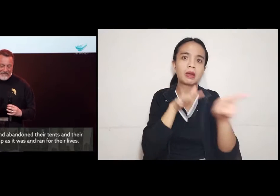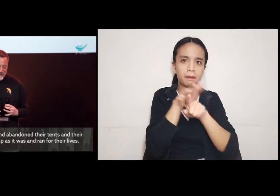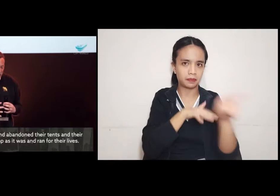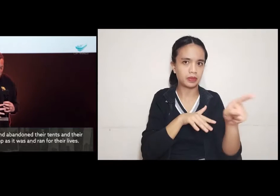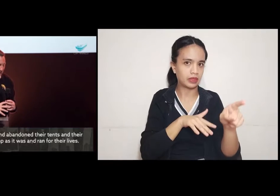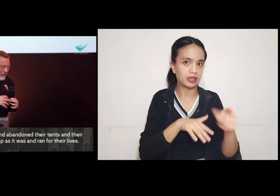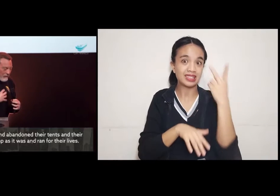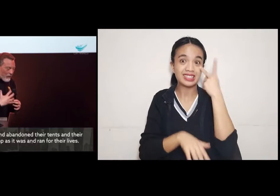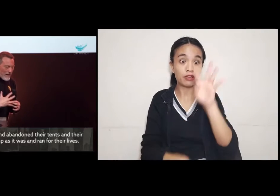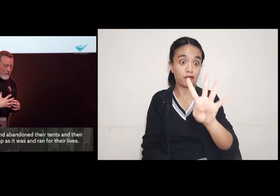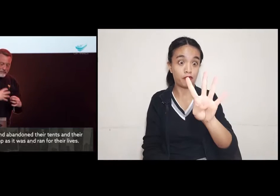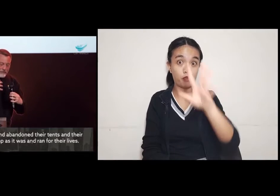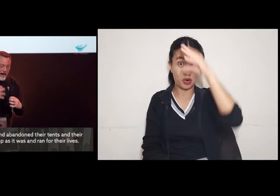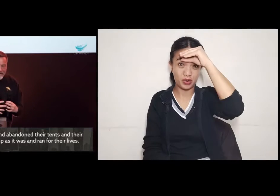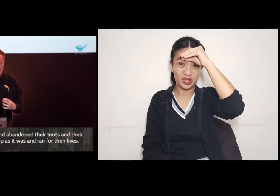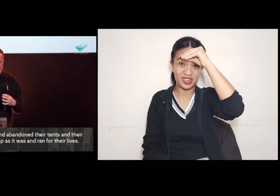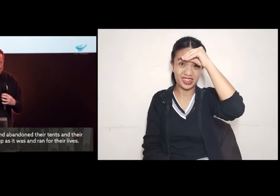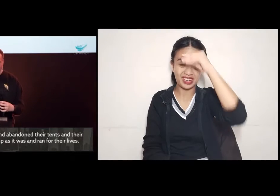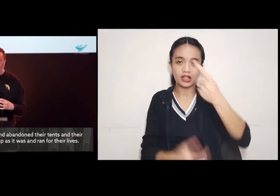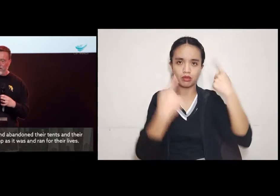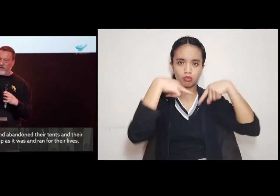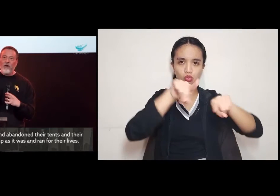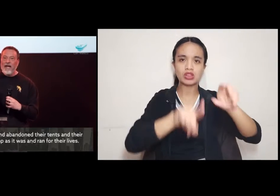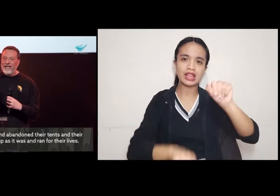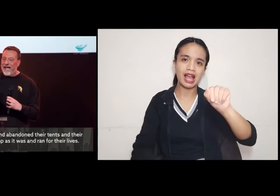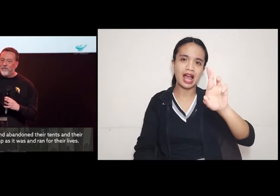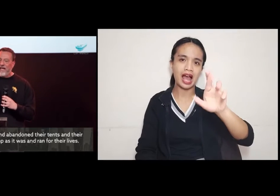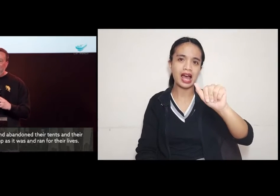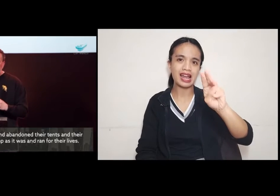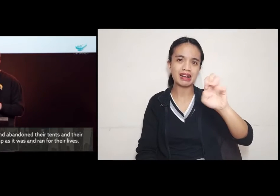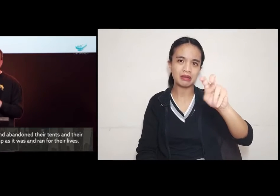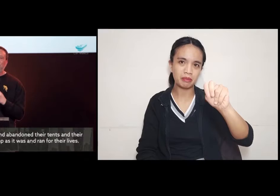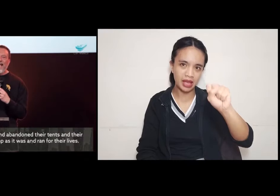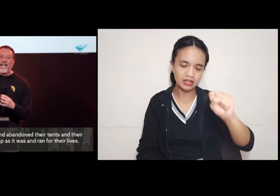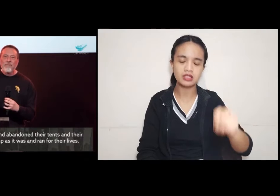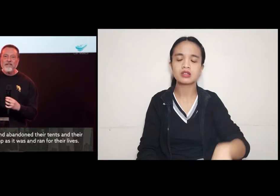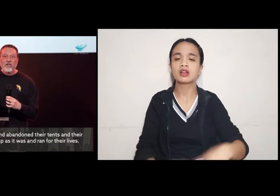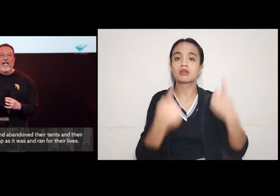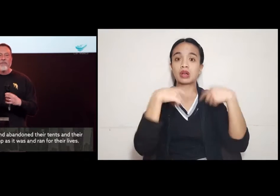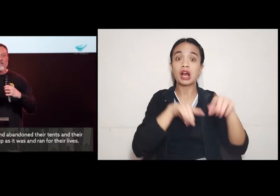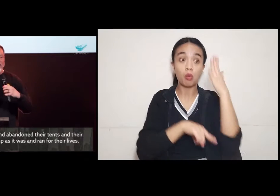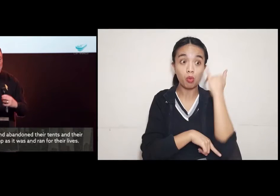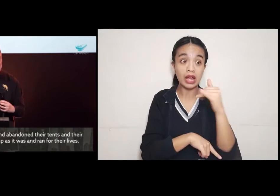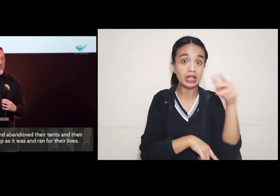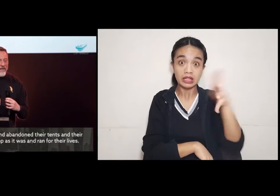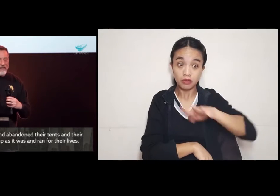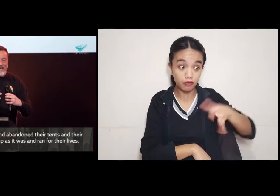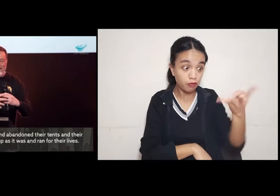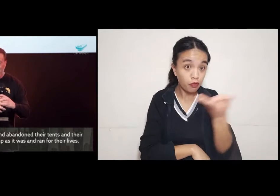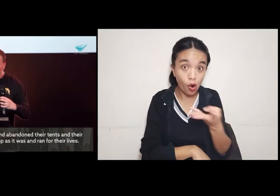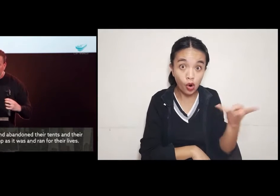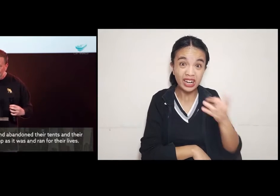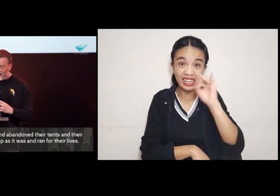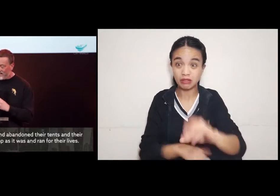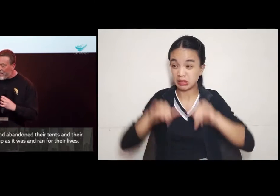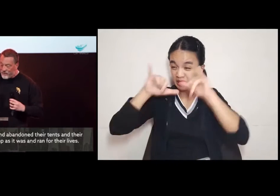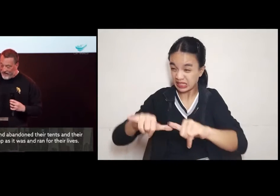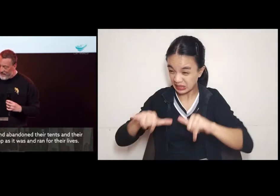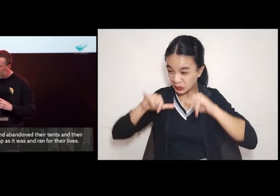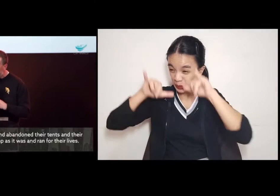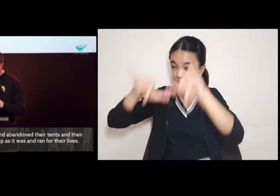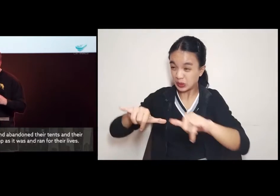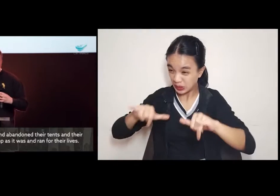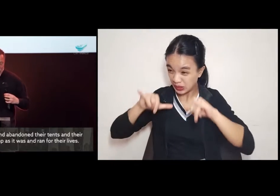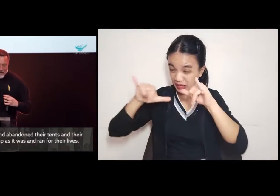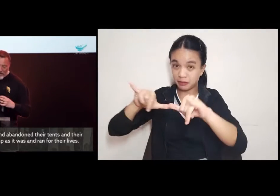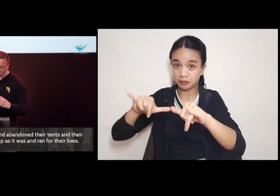their lives. And so these four lepers finally journey down to the Aramean camp. They go to the enemy side because they know if they stay in the